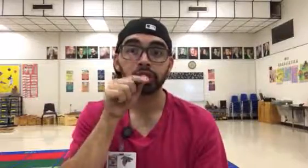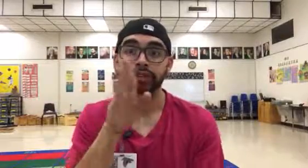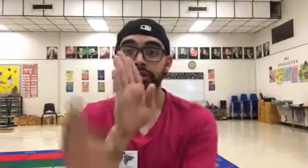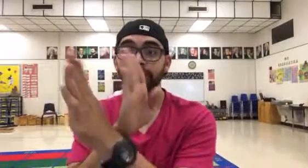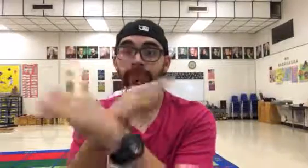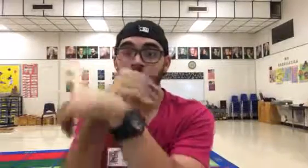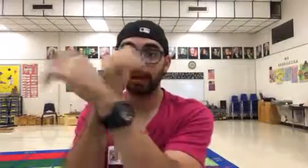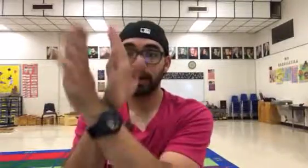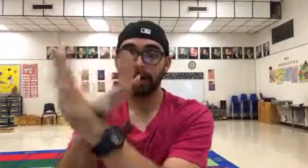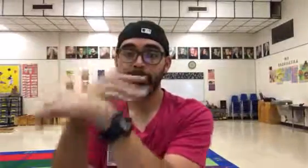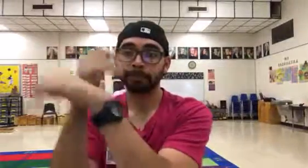Bluebirds fly.